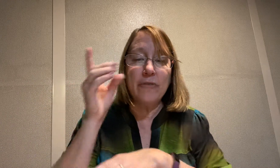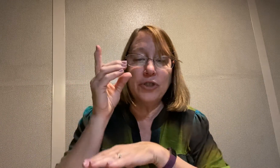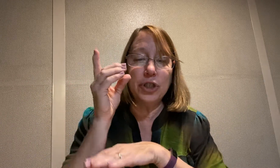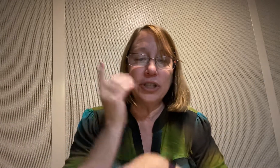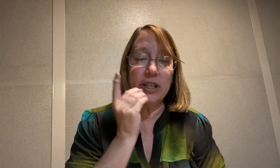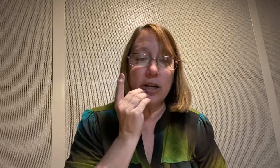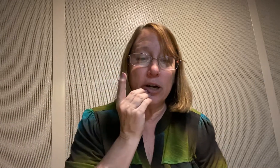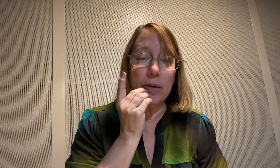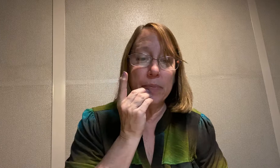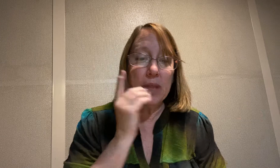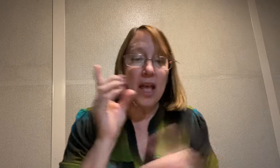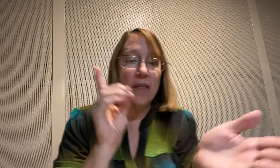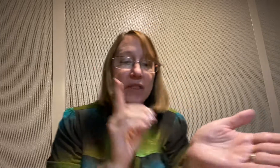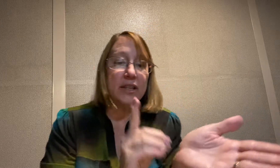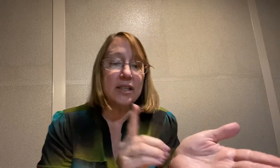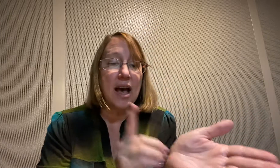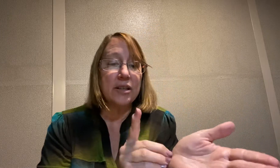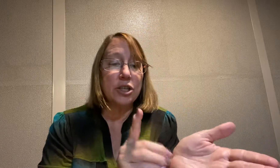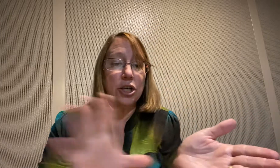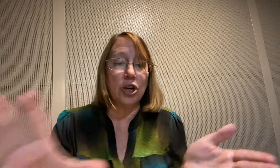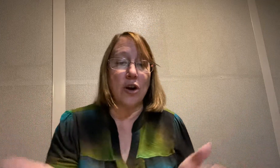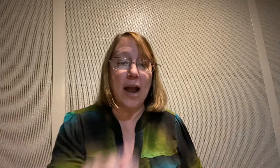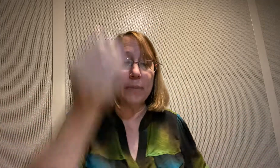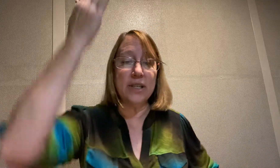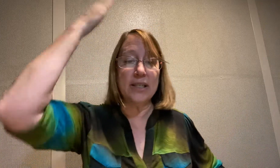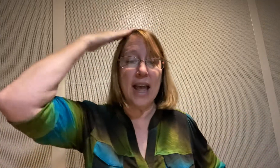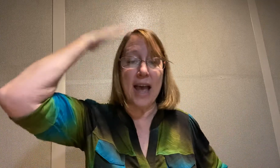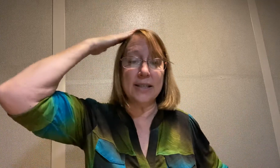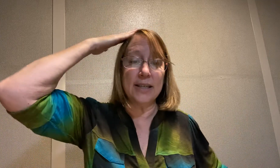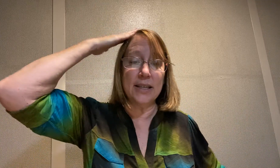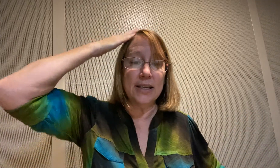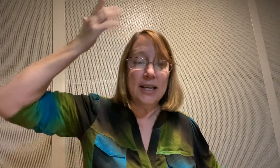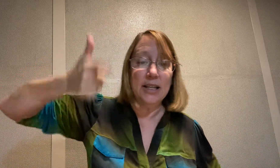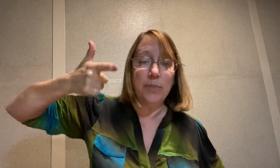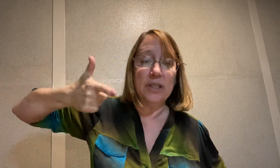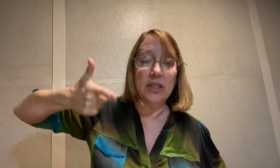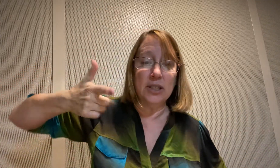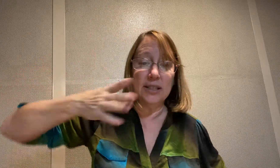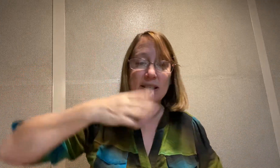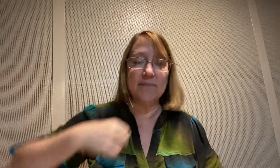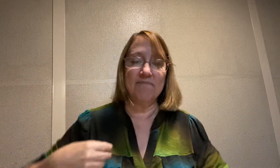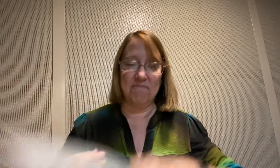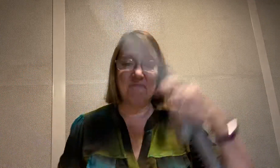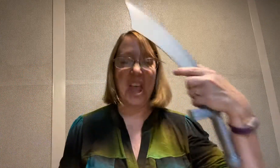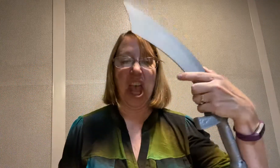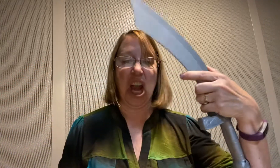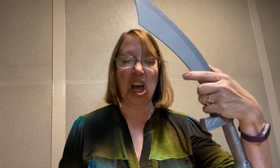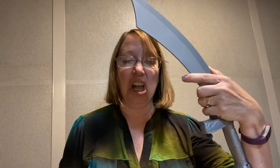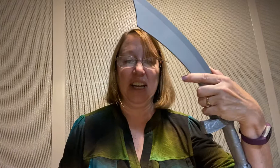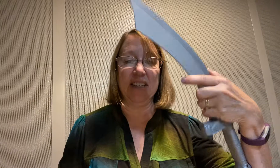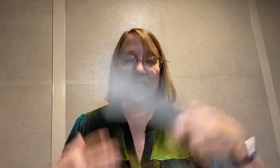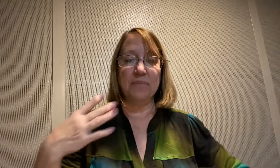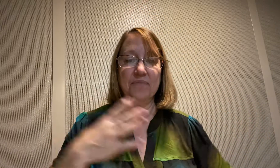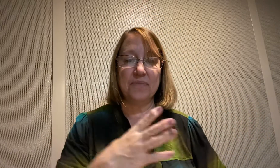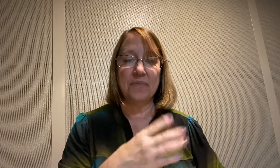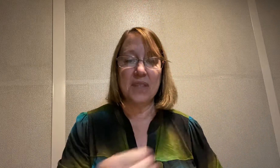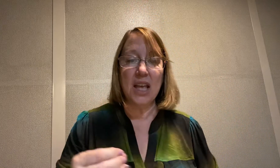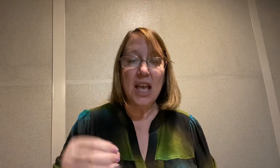After dinner, the doctor grabbed his hat, his pistols, and a cutlass.